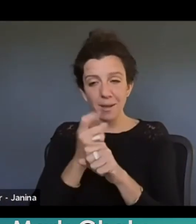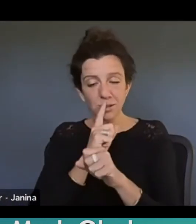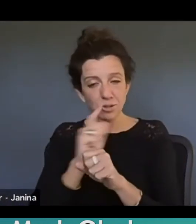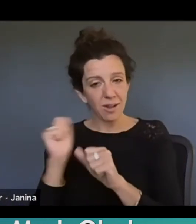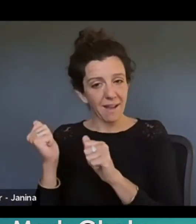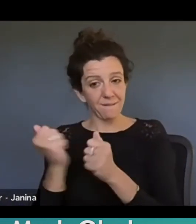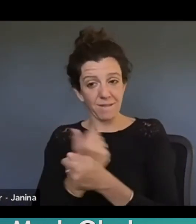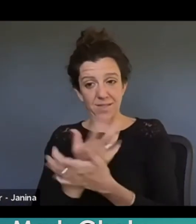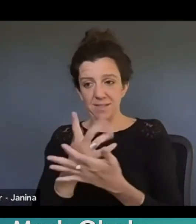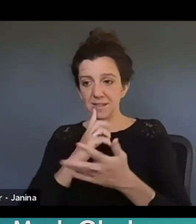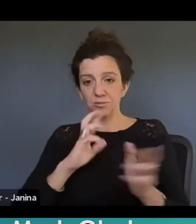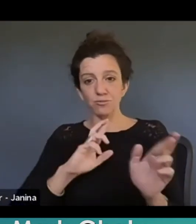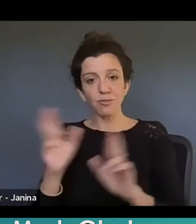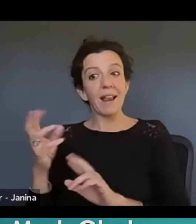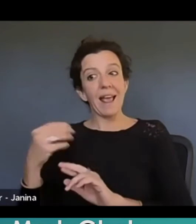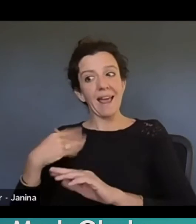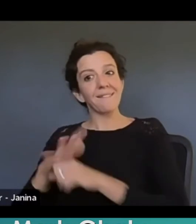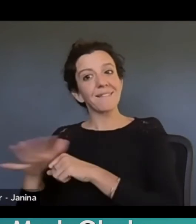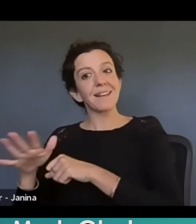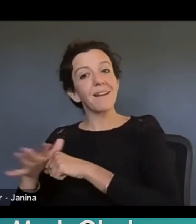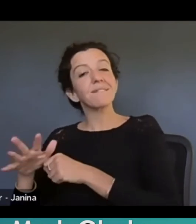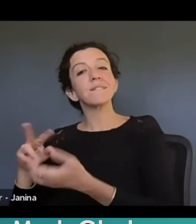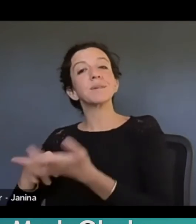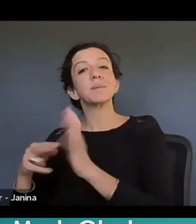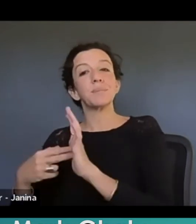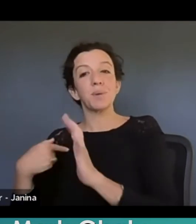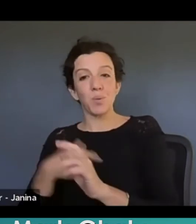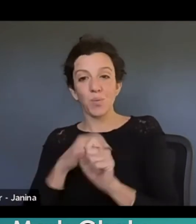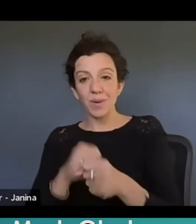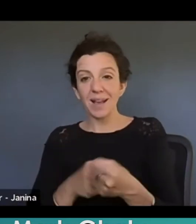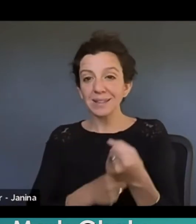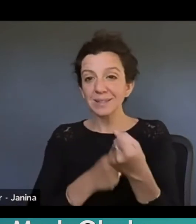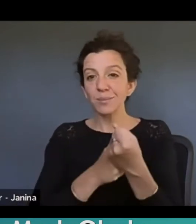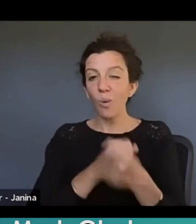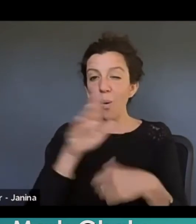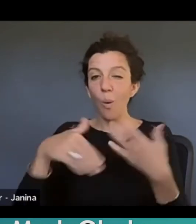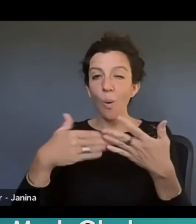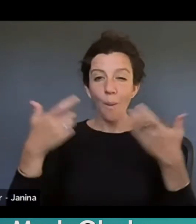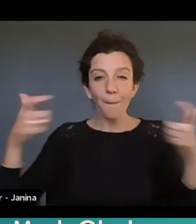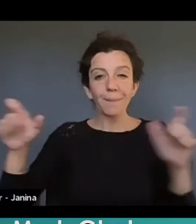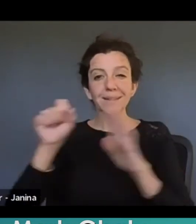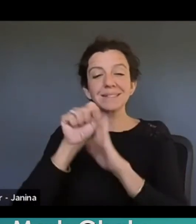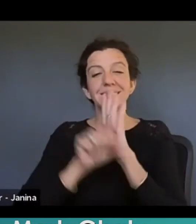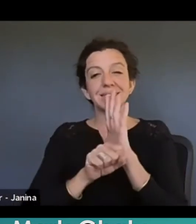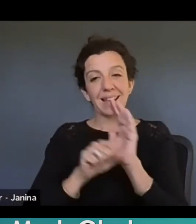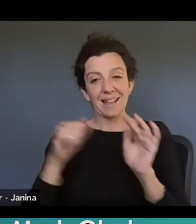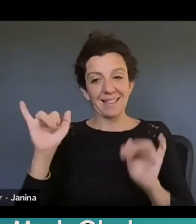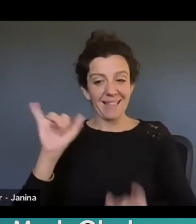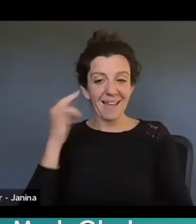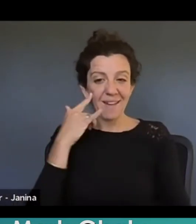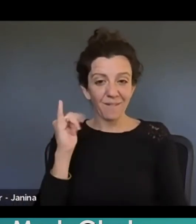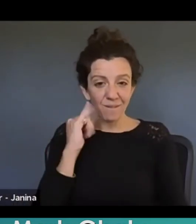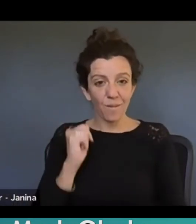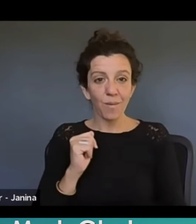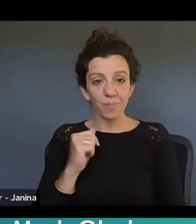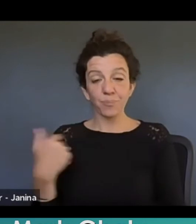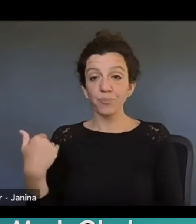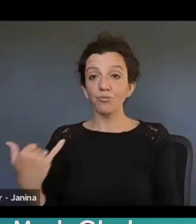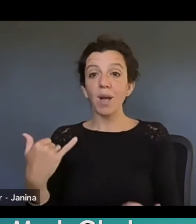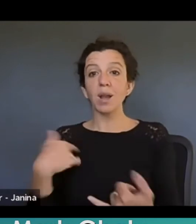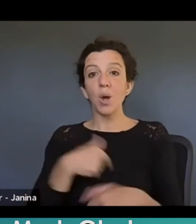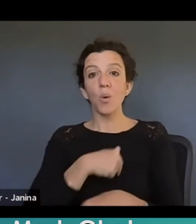that they really serve the need of such a large state like California. I will say that we're working hard on